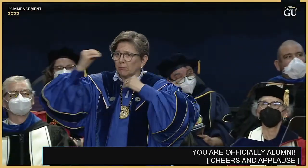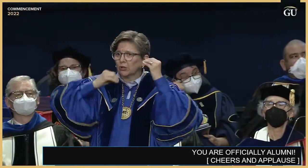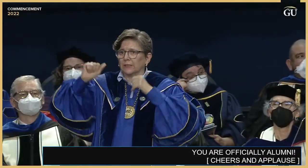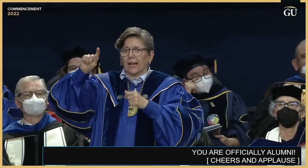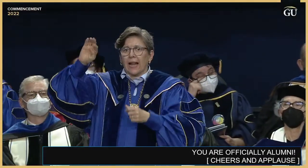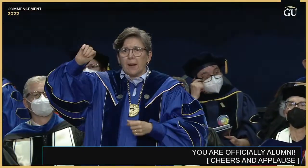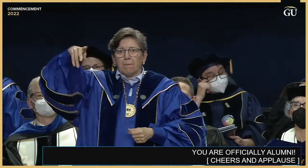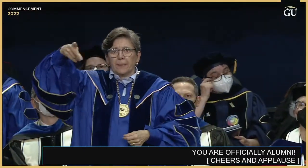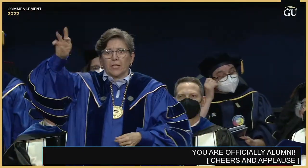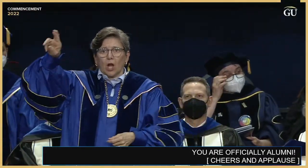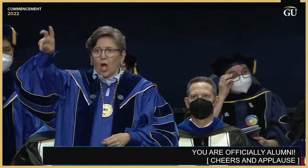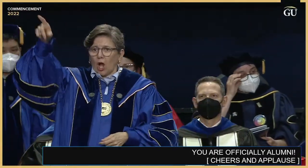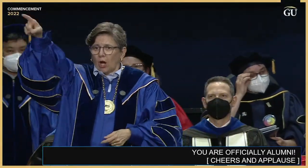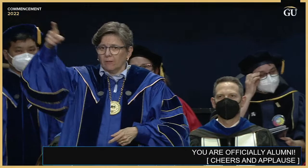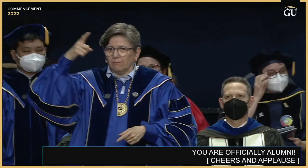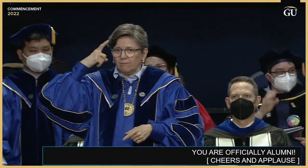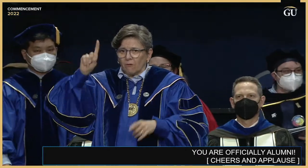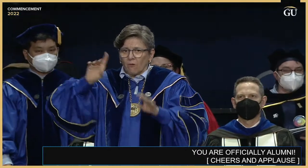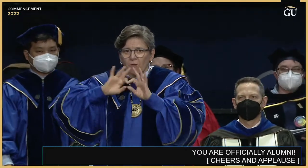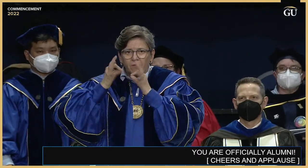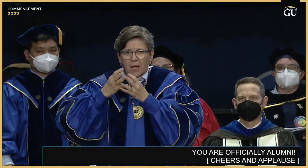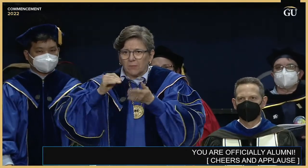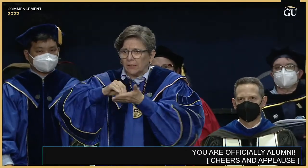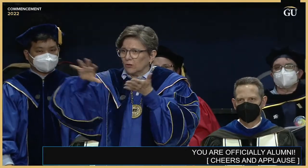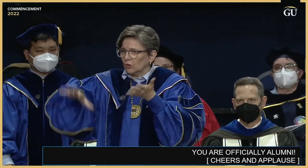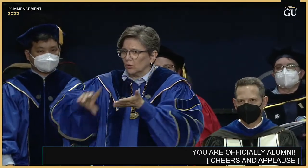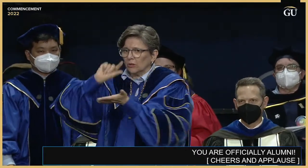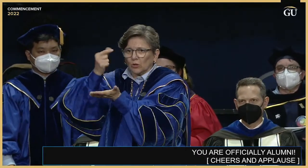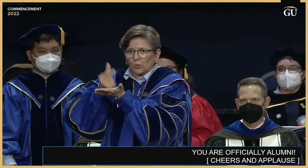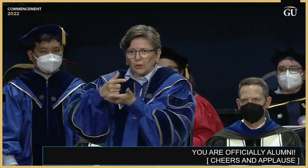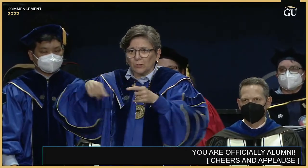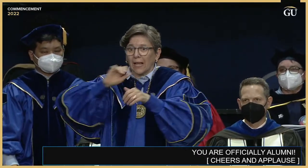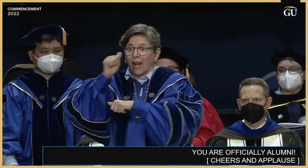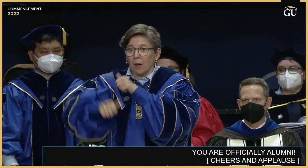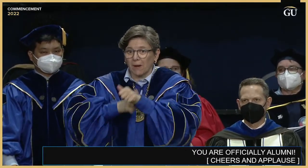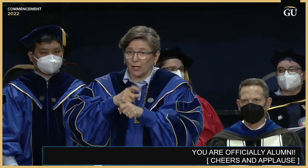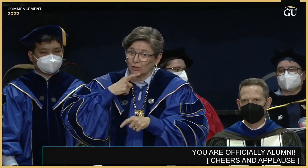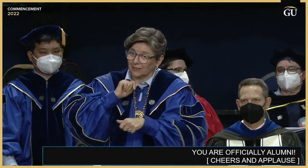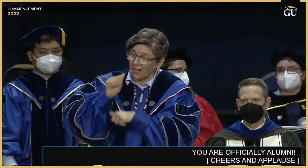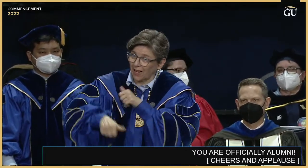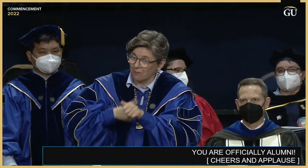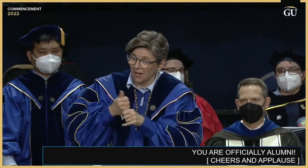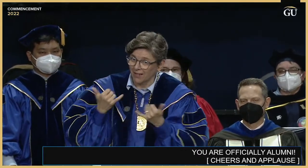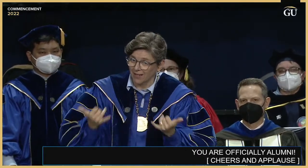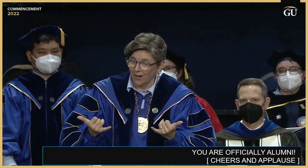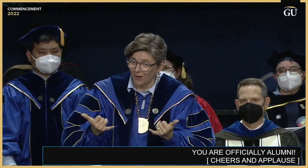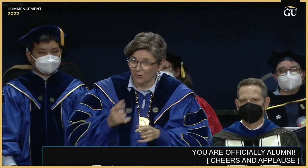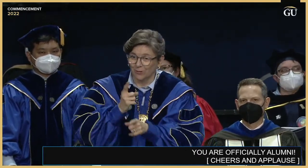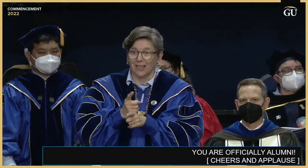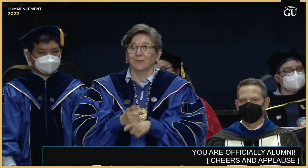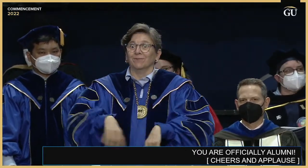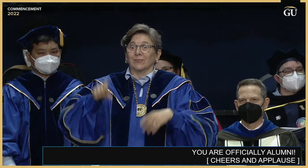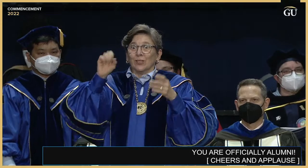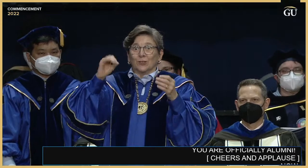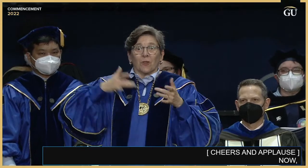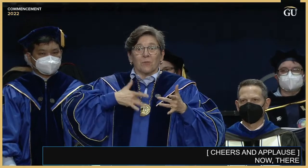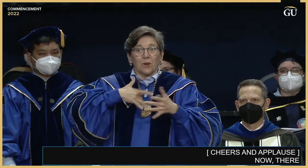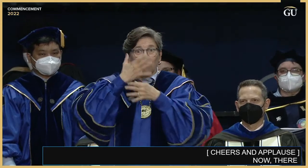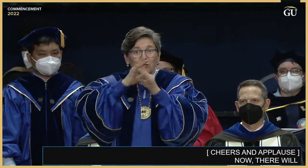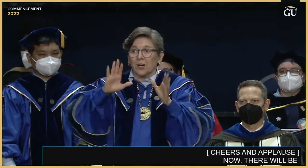Now, there will be a reception in the multipurpose room in the JSAC building for families, graduates, and those who are actually alumni now.